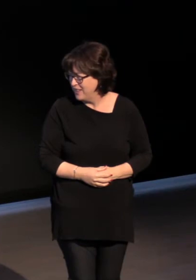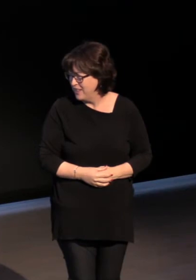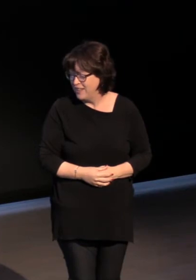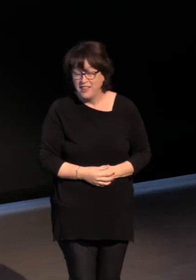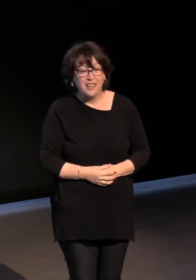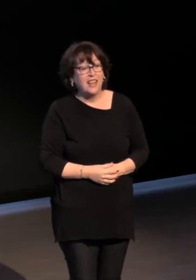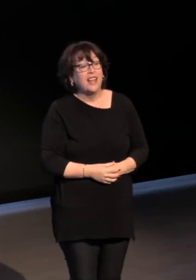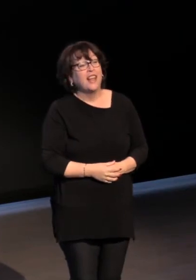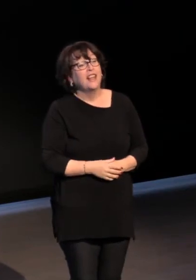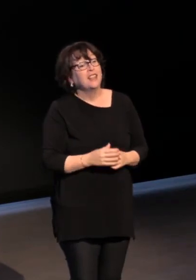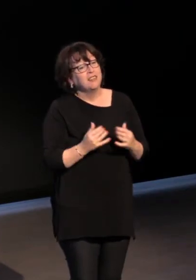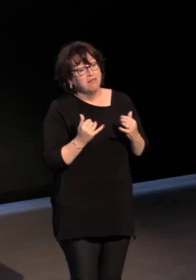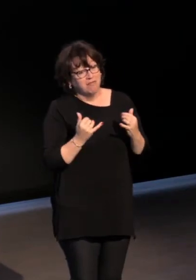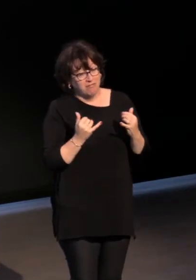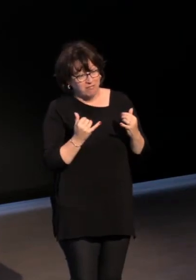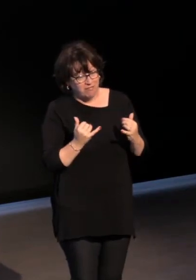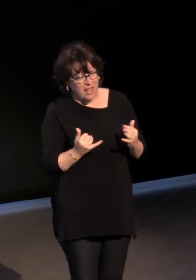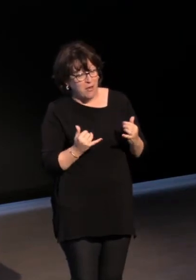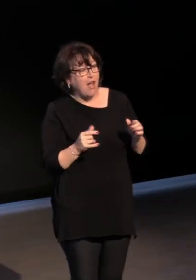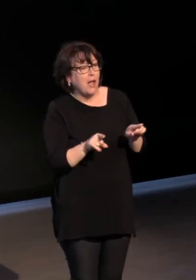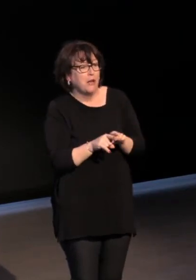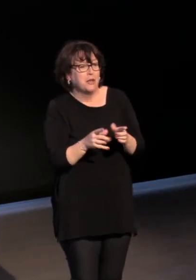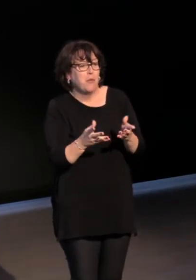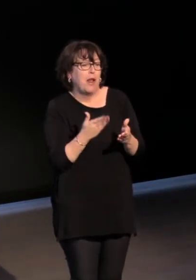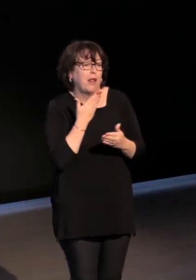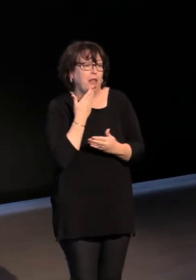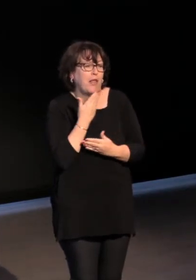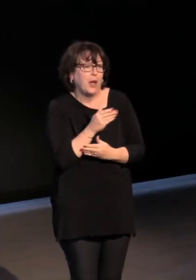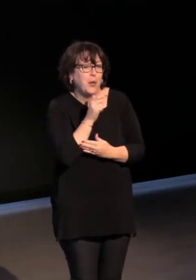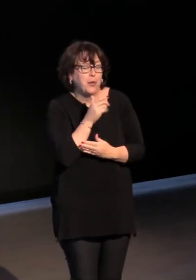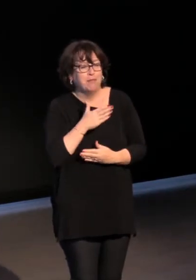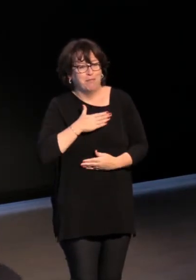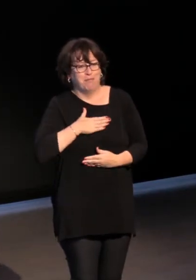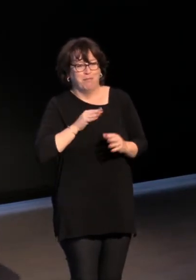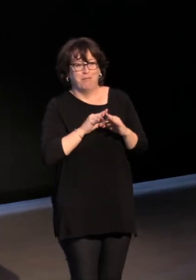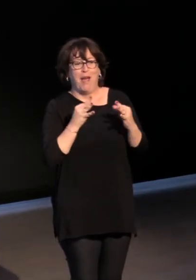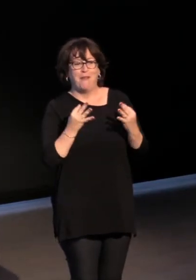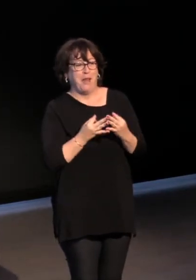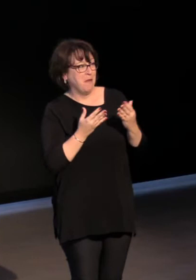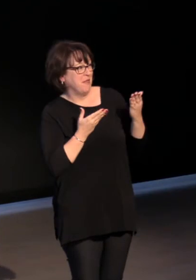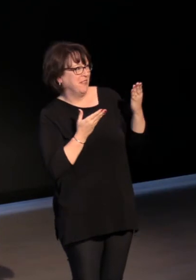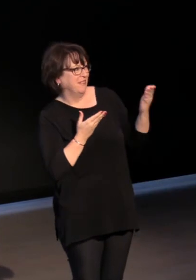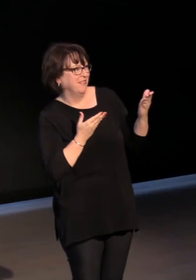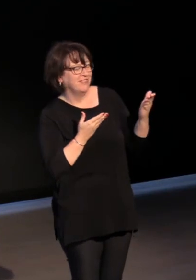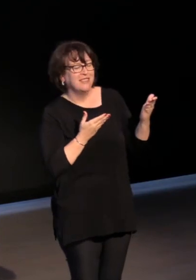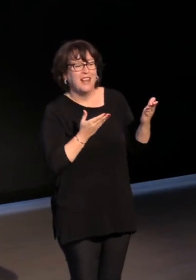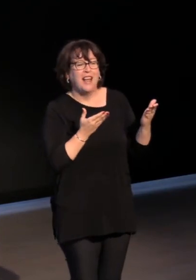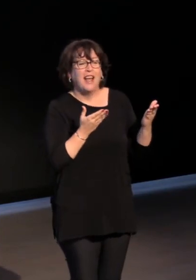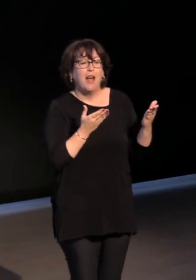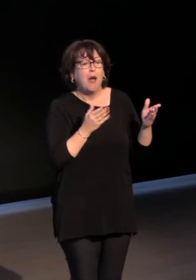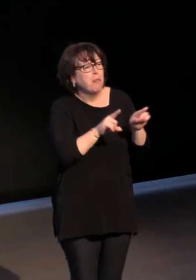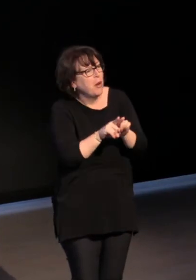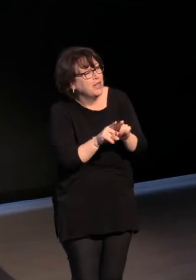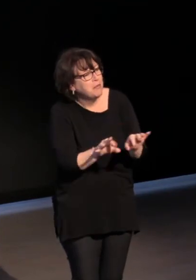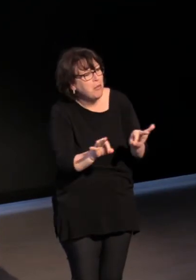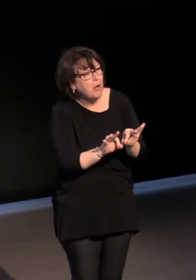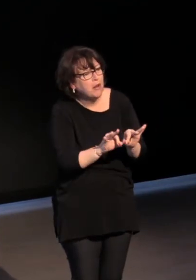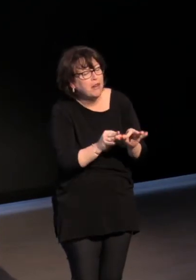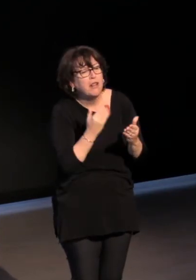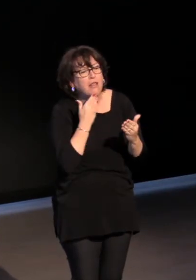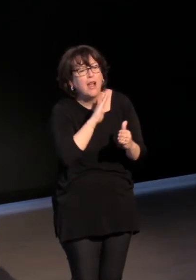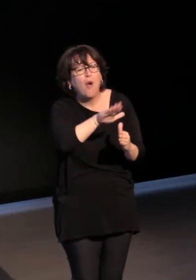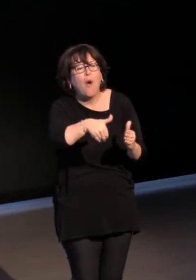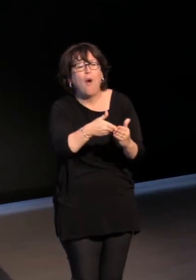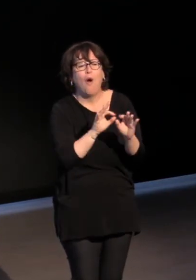And then without wanting to be selfish and just thanking my family, which are here, which I'm very thankful you're all here, I want to thank all the families that have